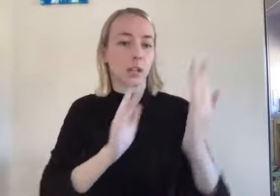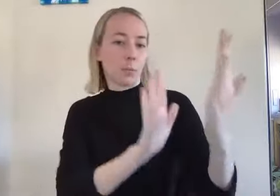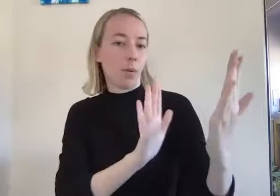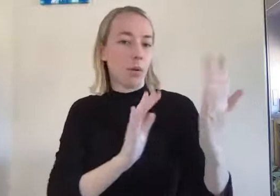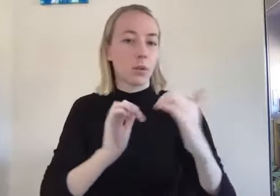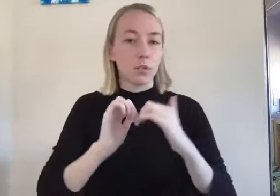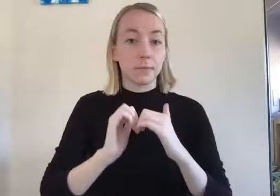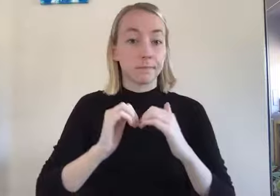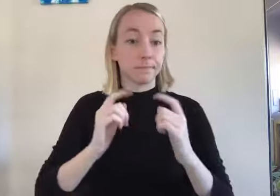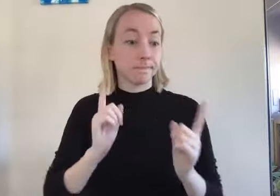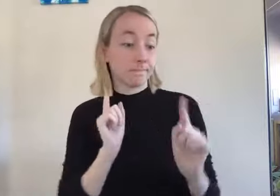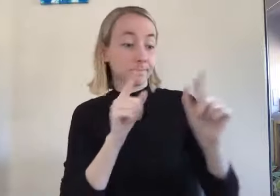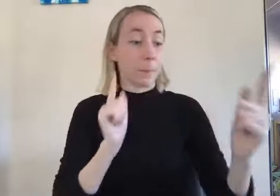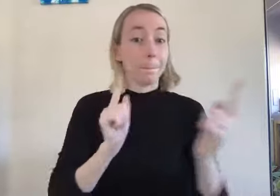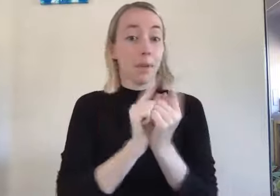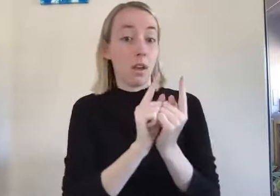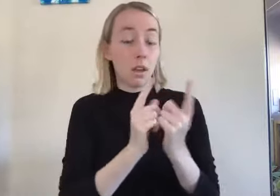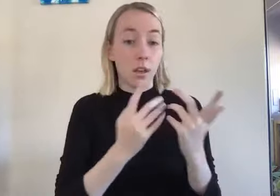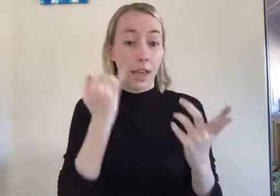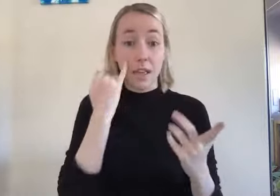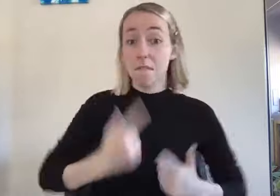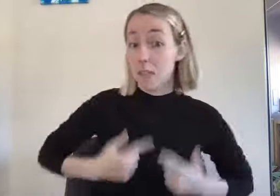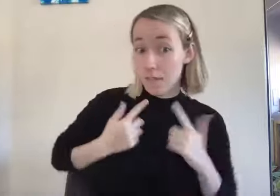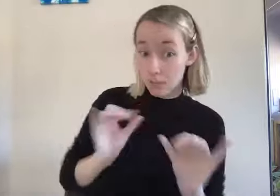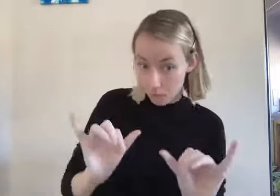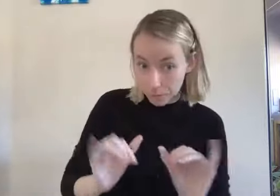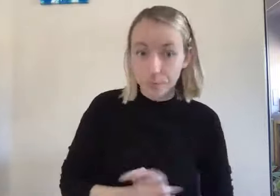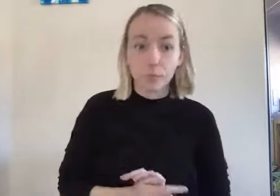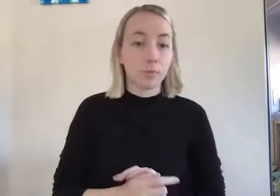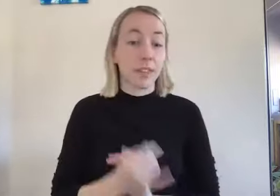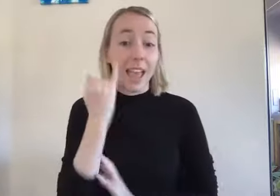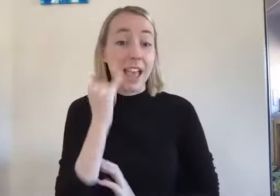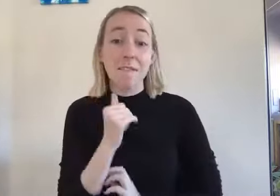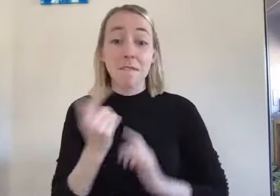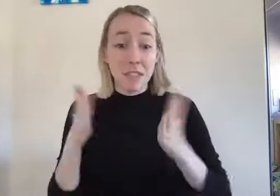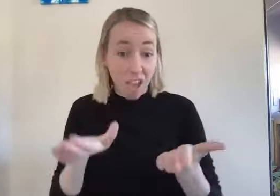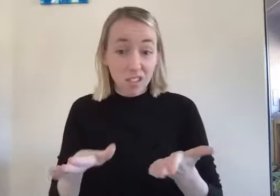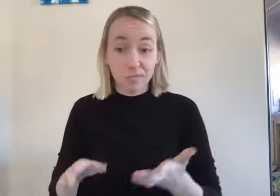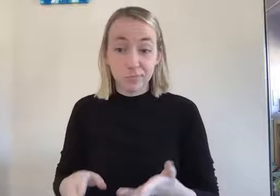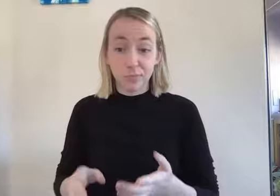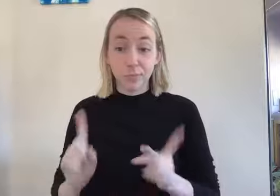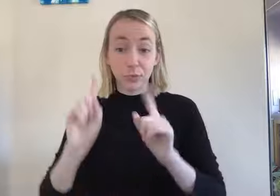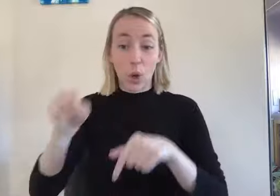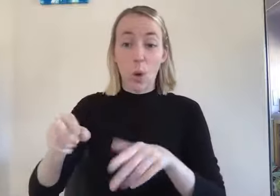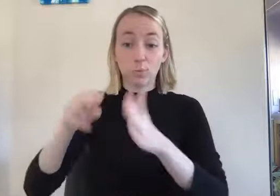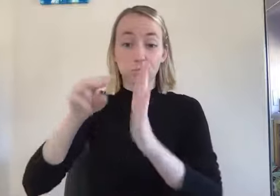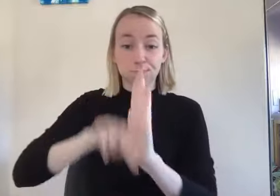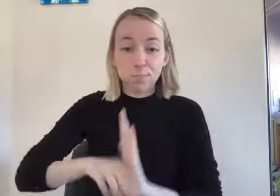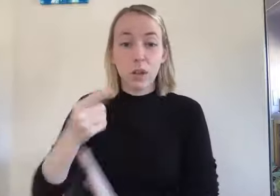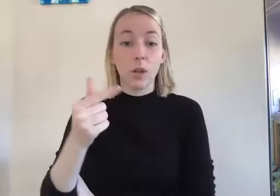the approach. I was taught to go to these people, and if they were alive, go to their graves if they weren't, but to go to them if they were alive